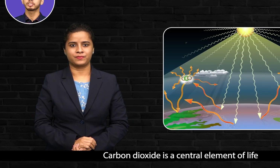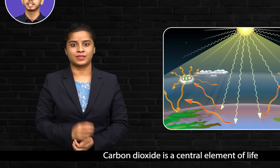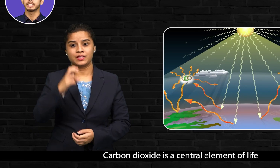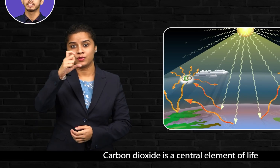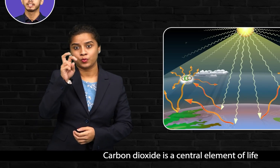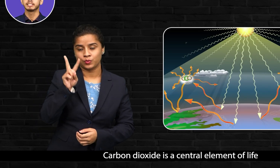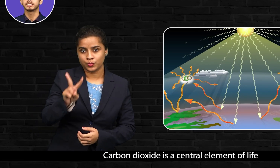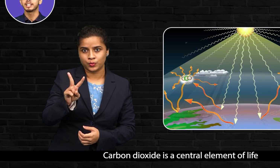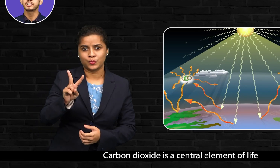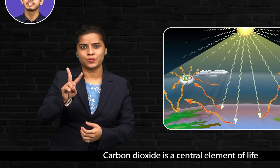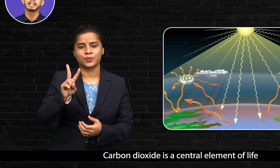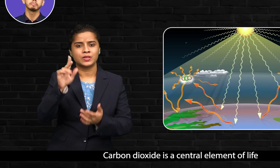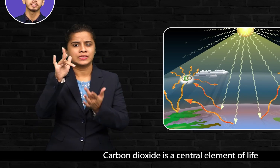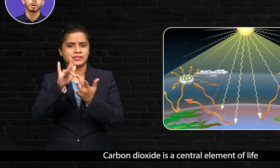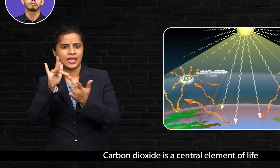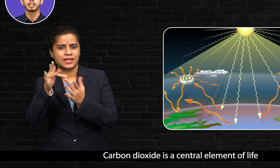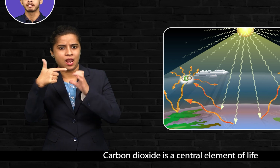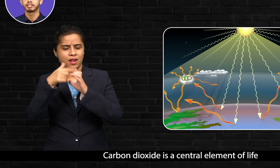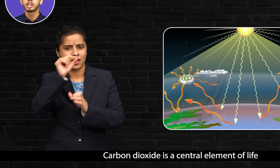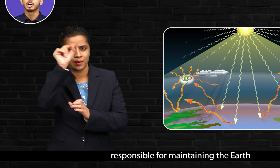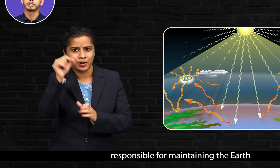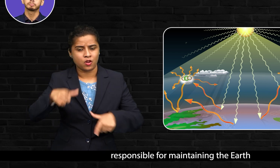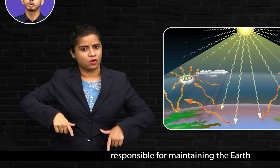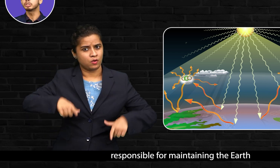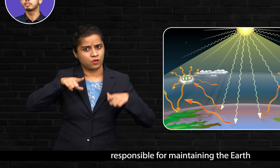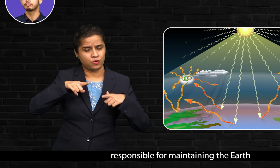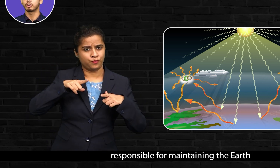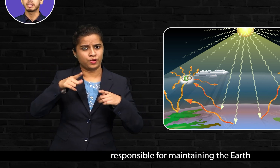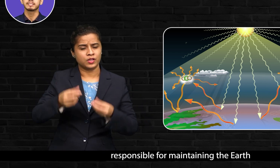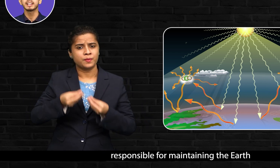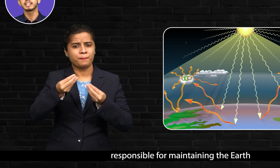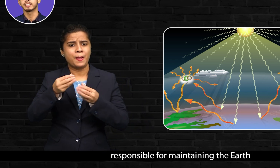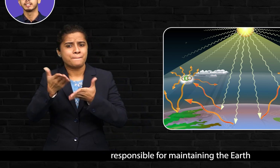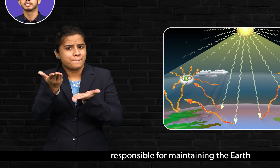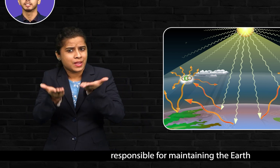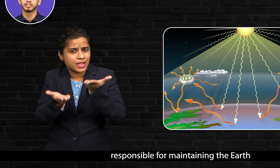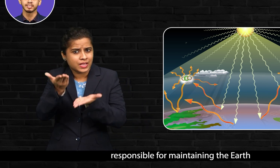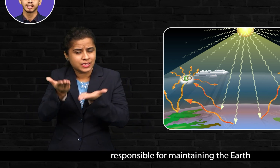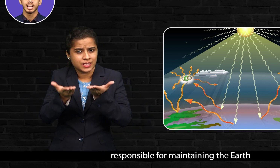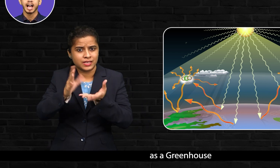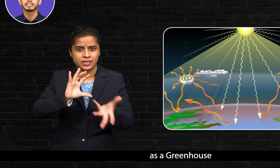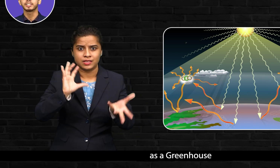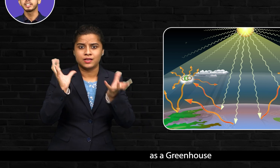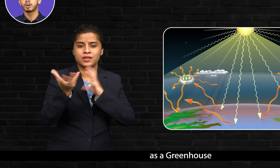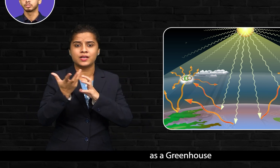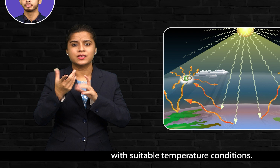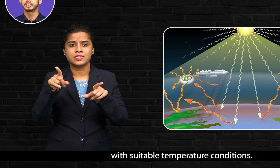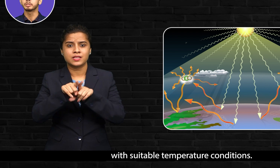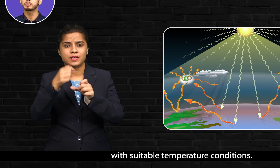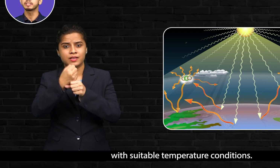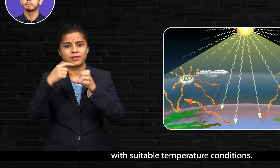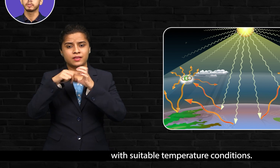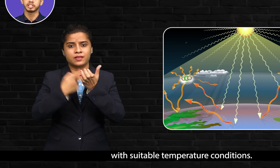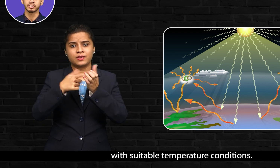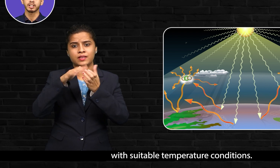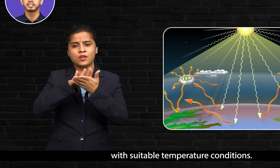Carbon dioxide is a central element of life responsible for maintaining the earth as a greenhouse with